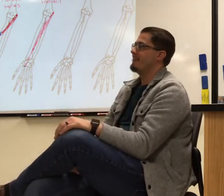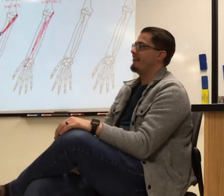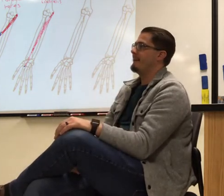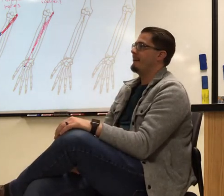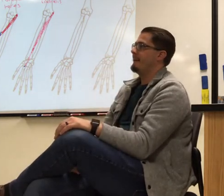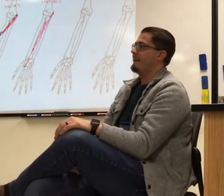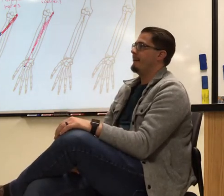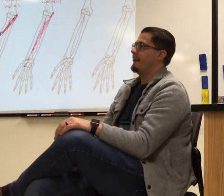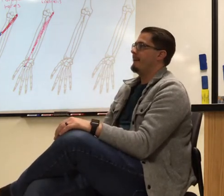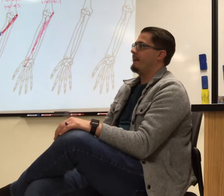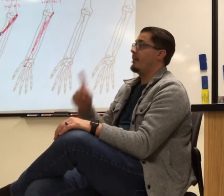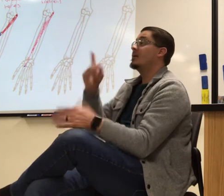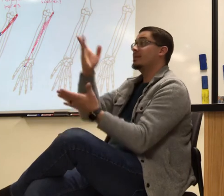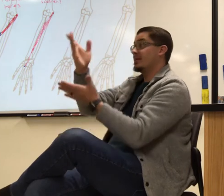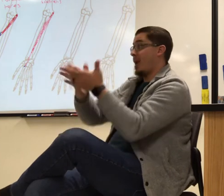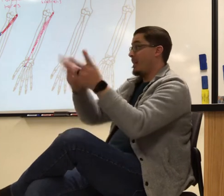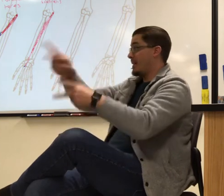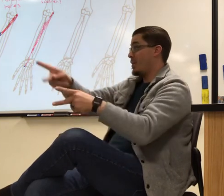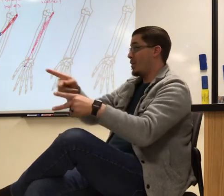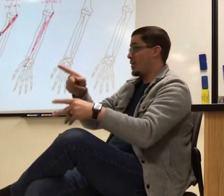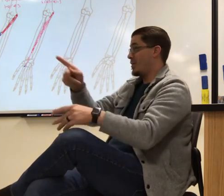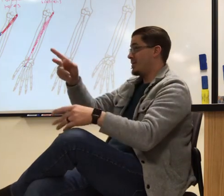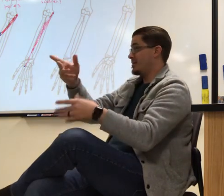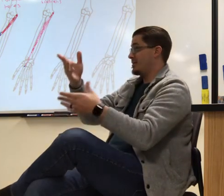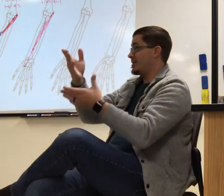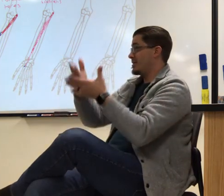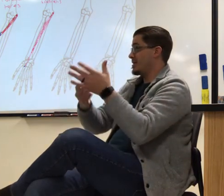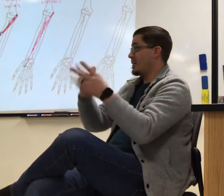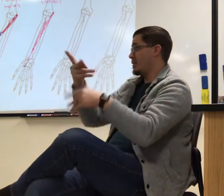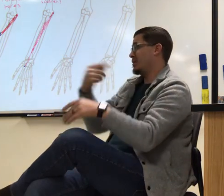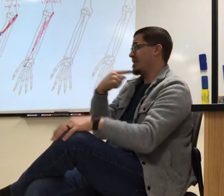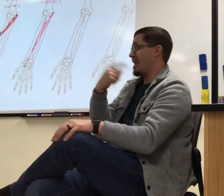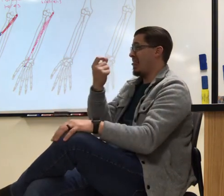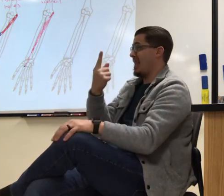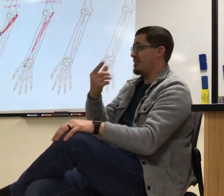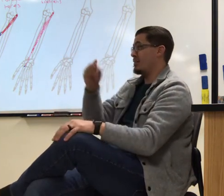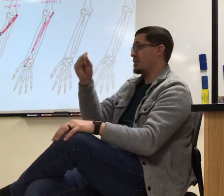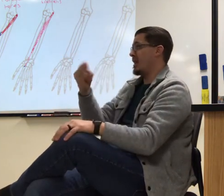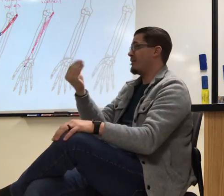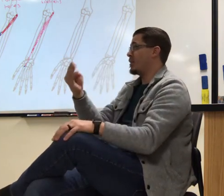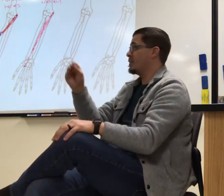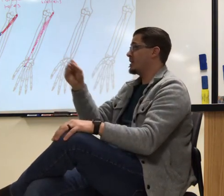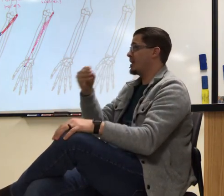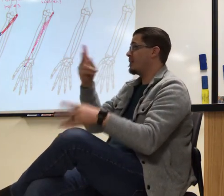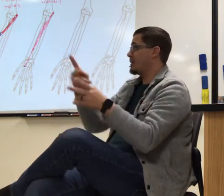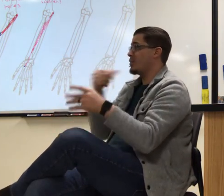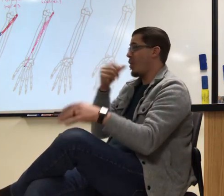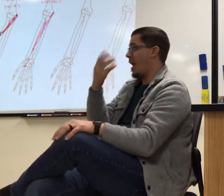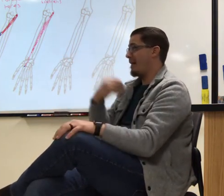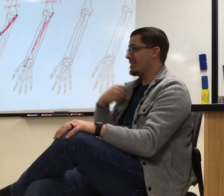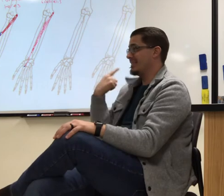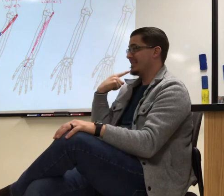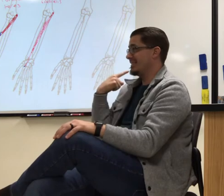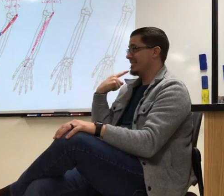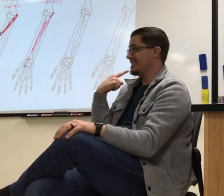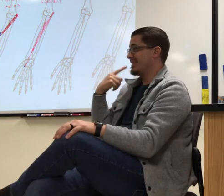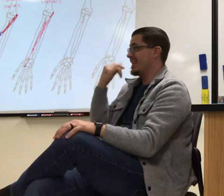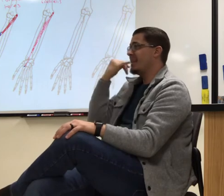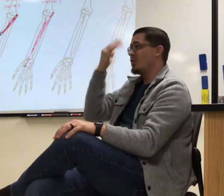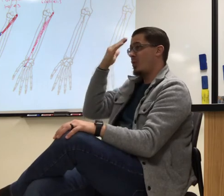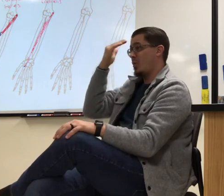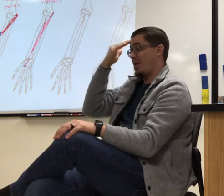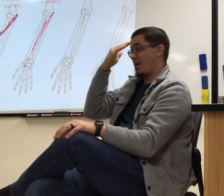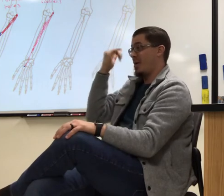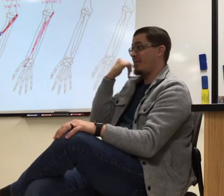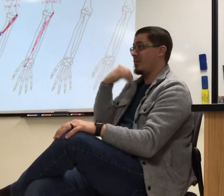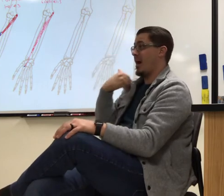This is absent in some people. Some books say 11%, some books say 14%. If you want to know if you have yours, just